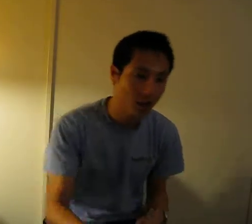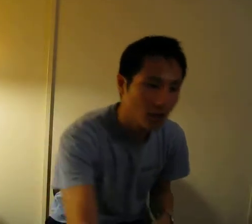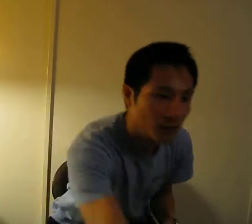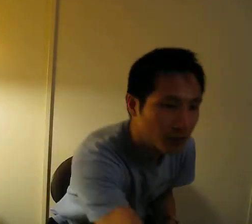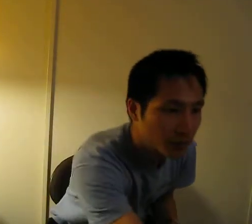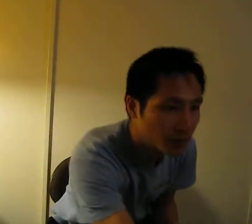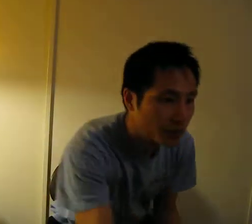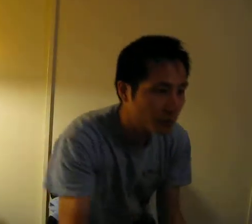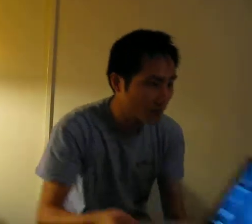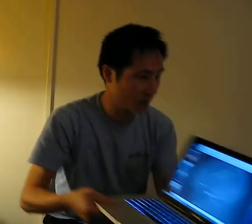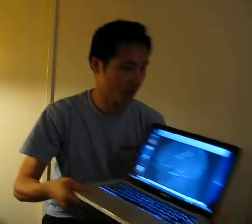and saw this.